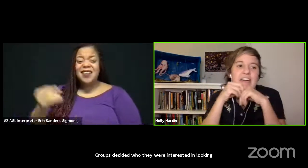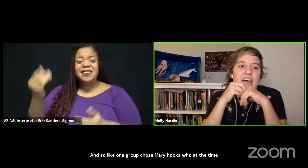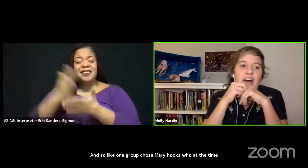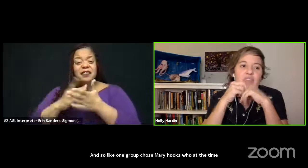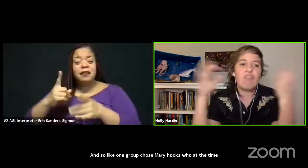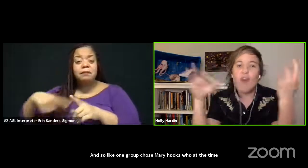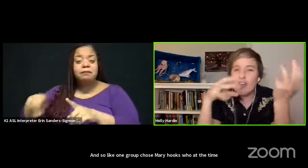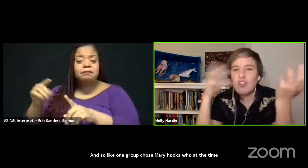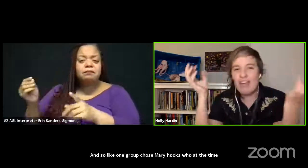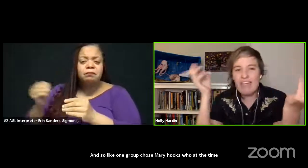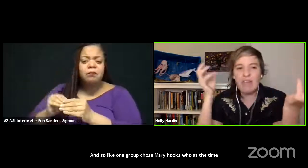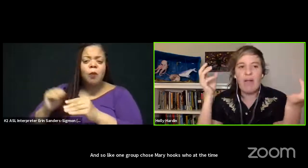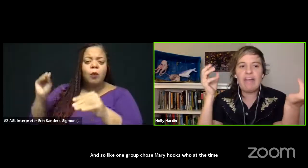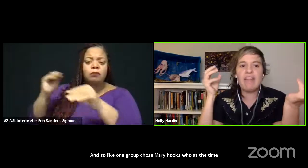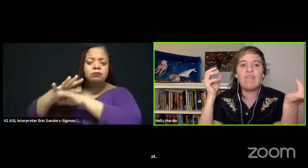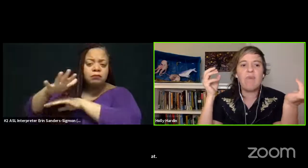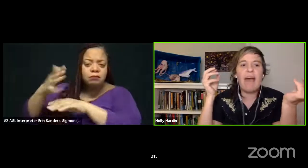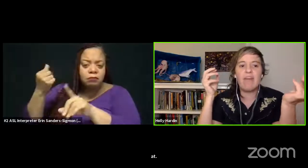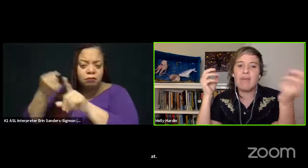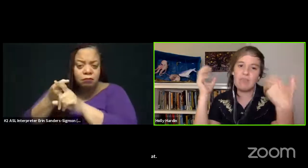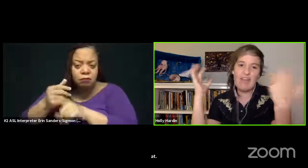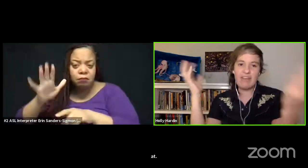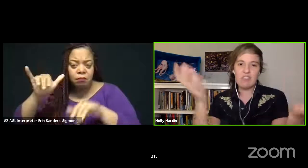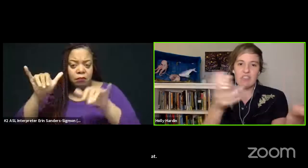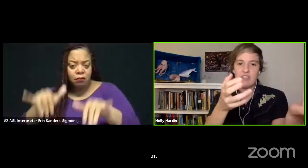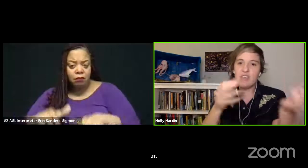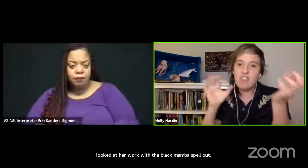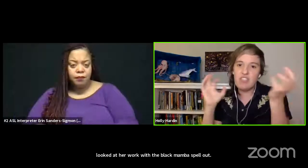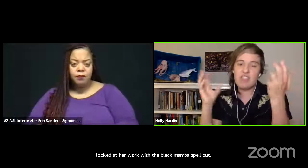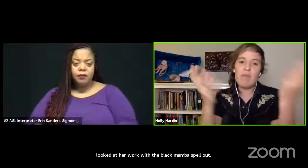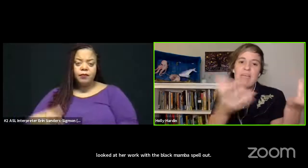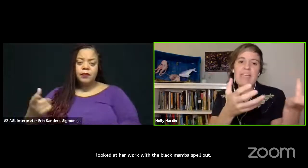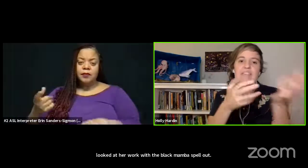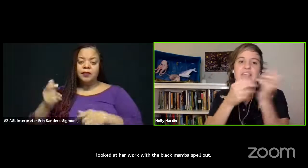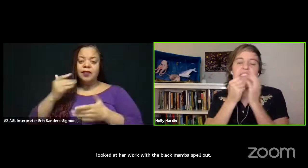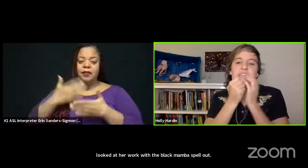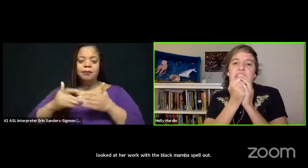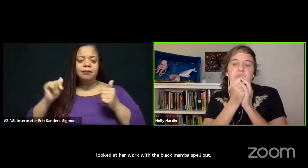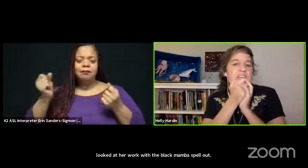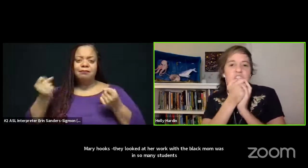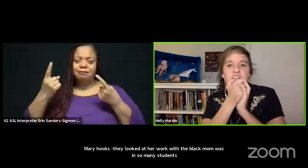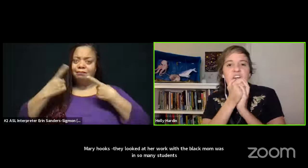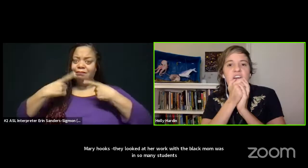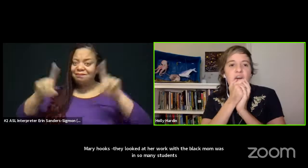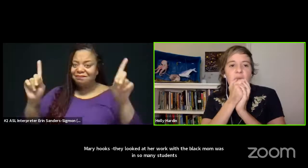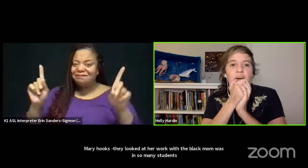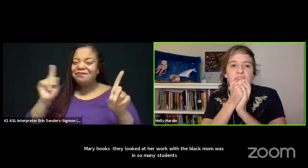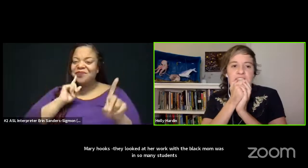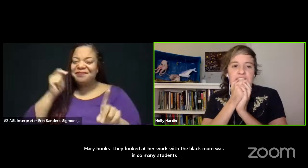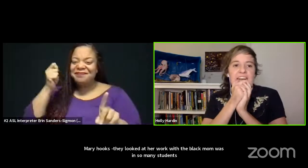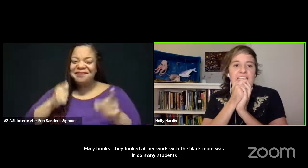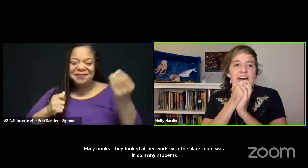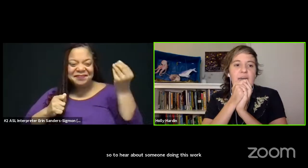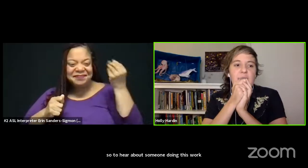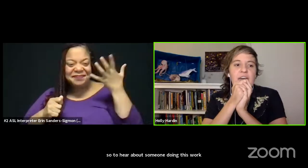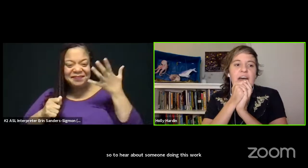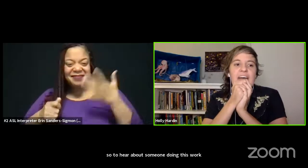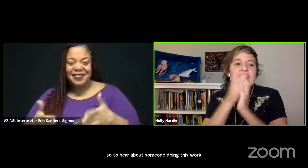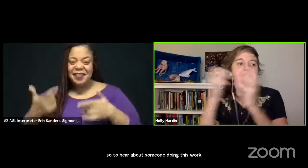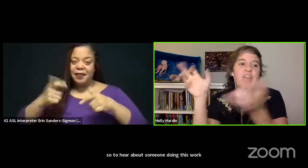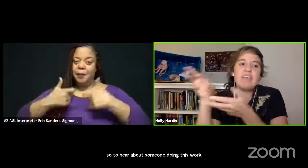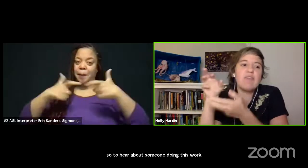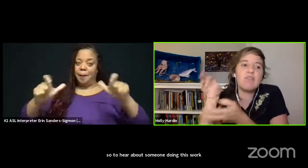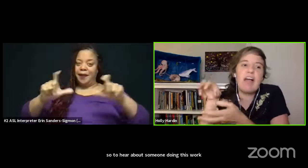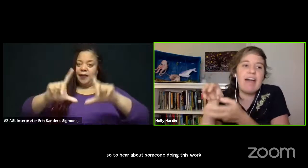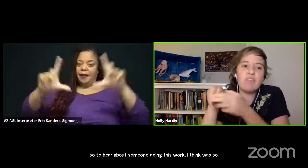idea, the larger idea of Black Lives Matter, that was kind of just coming into the picture around us at that time,